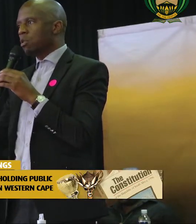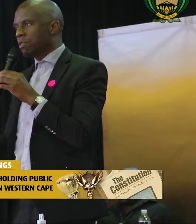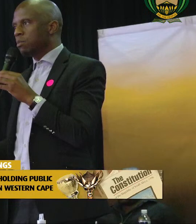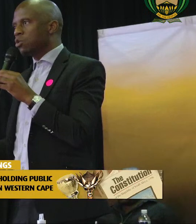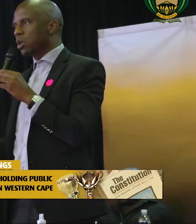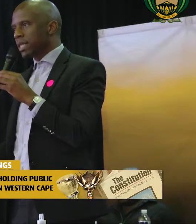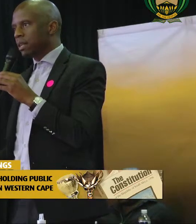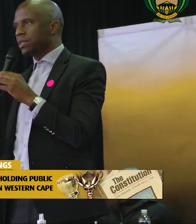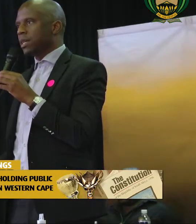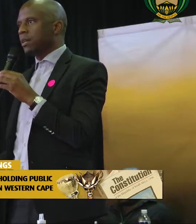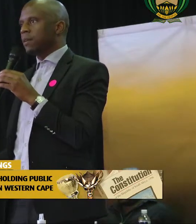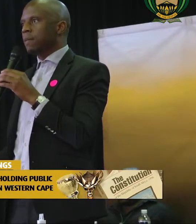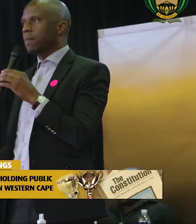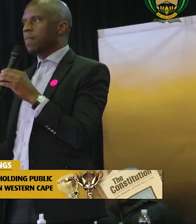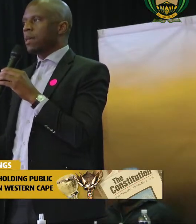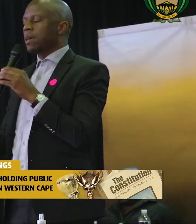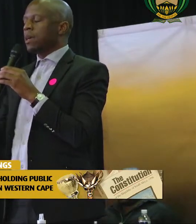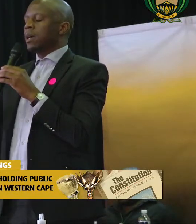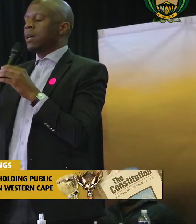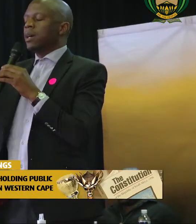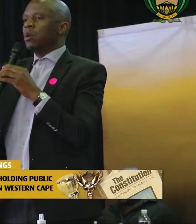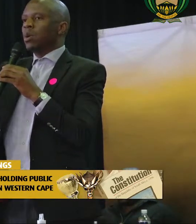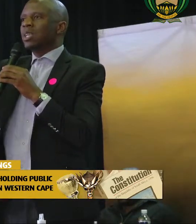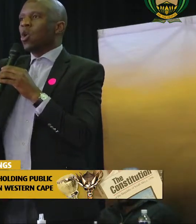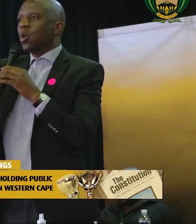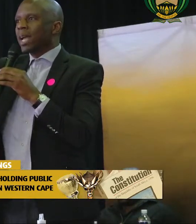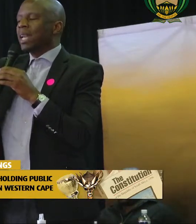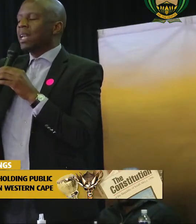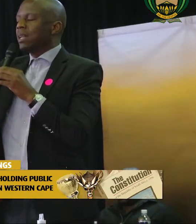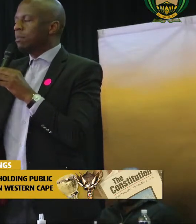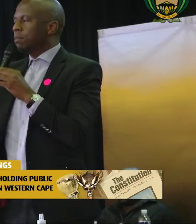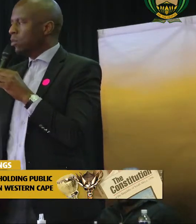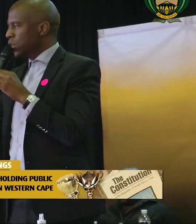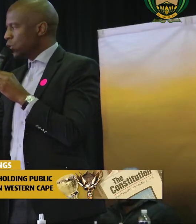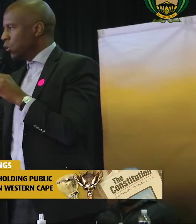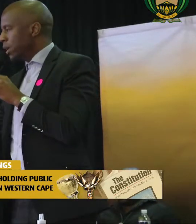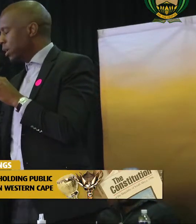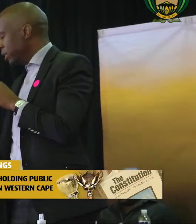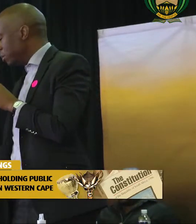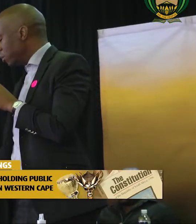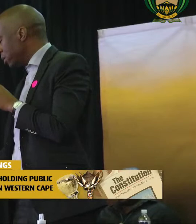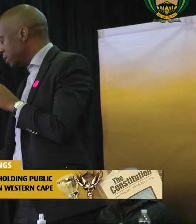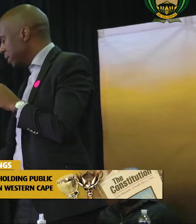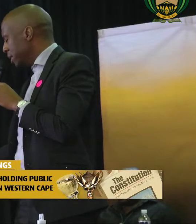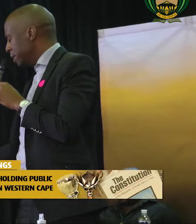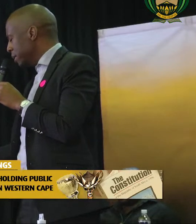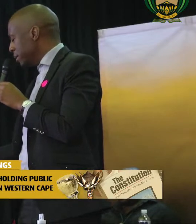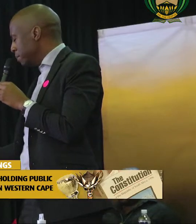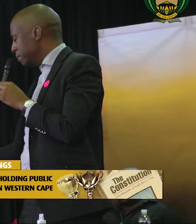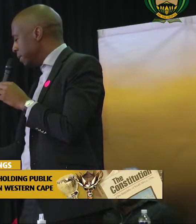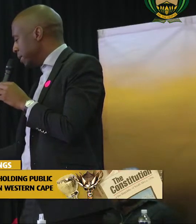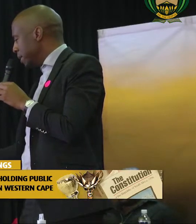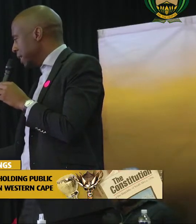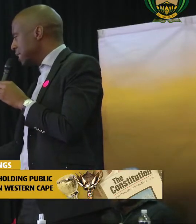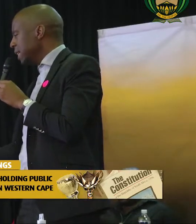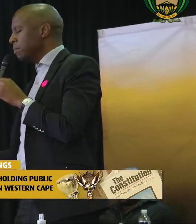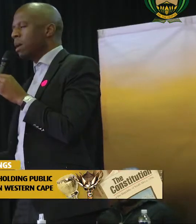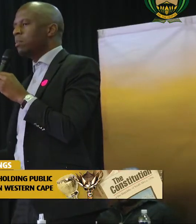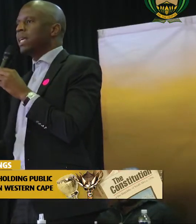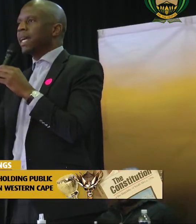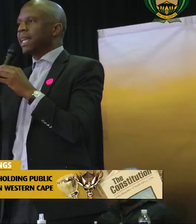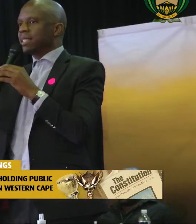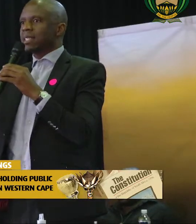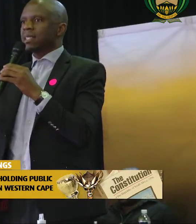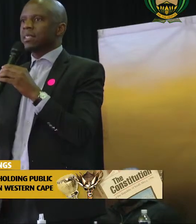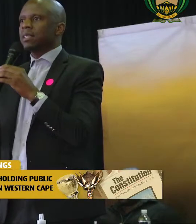have confirmed to ourselves here. There was an oral, what you call, Honorable Rose, national